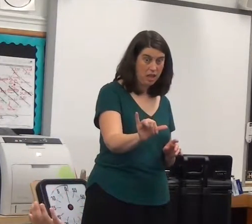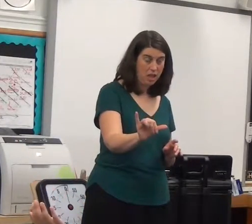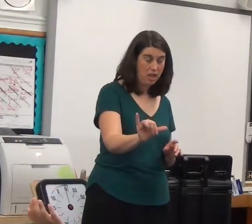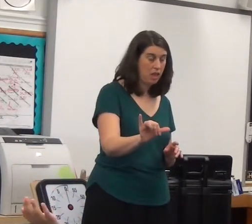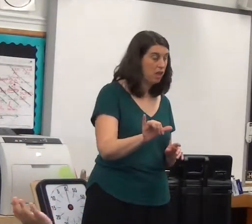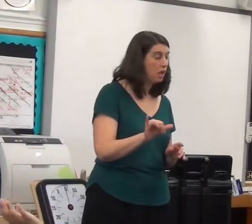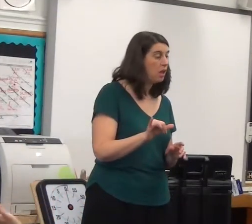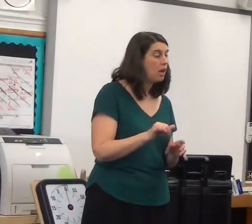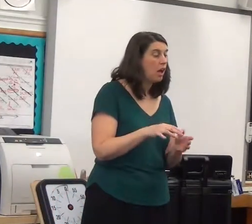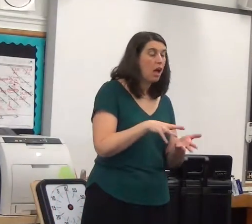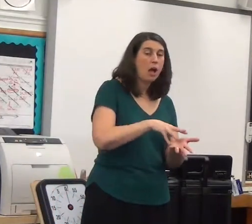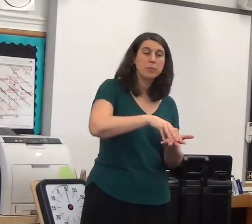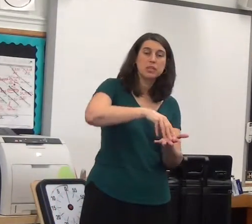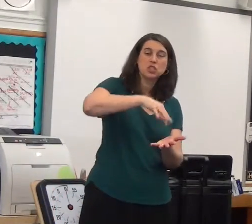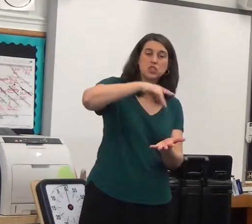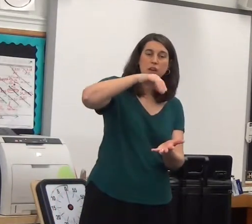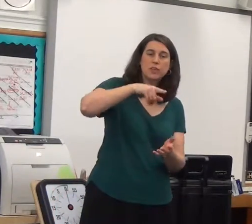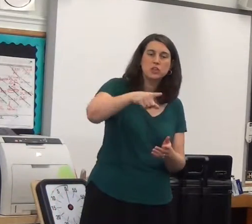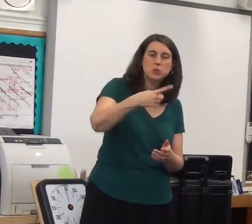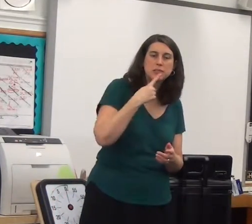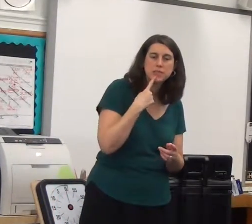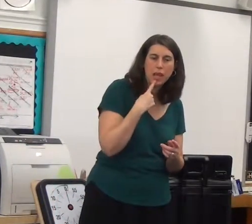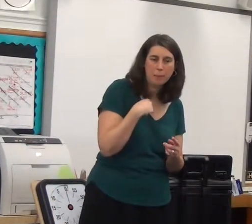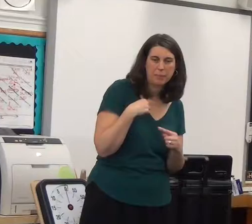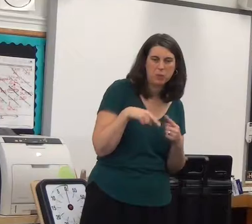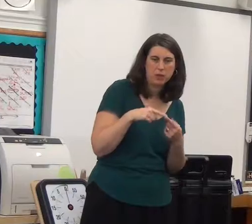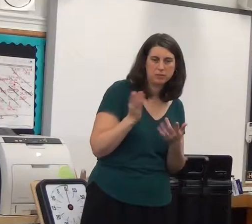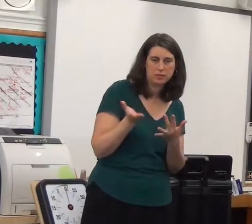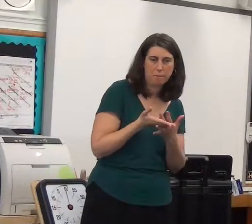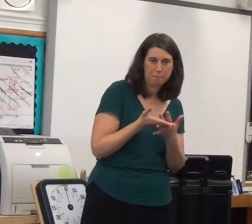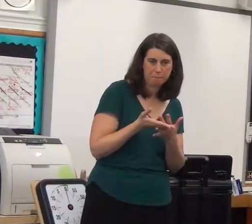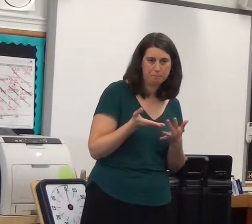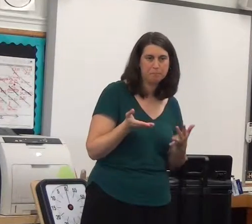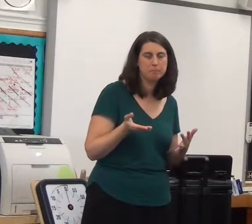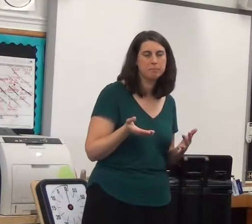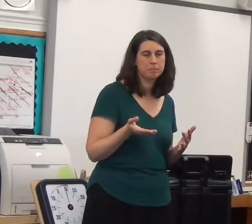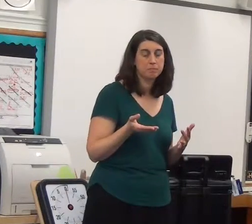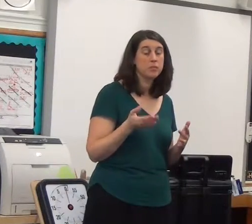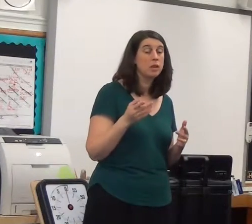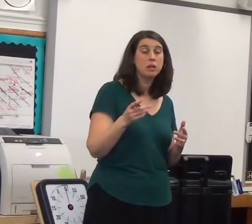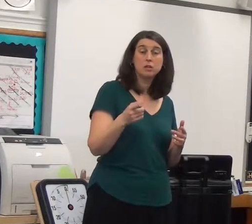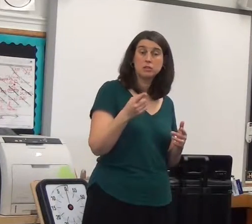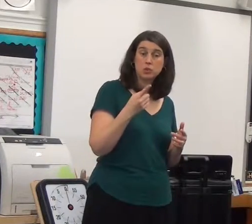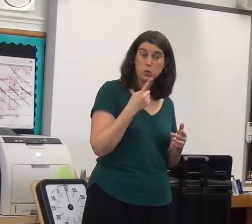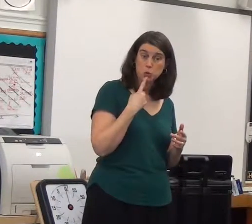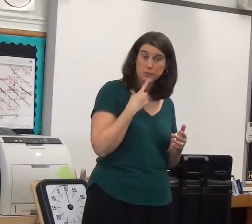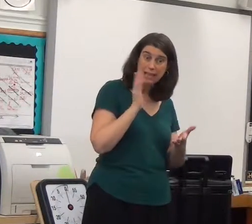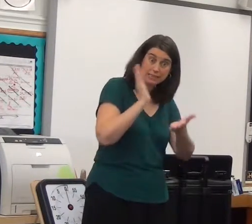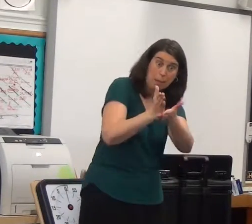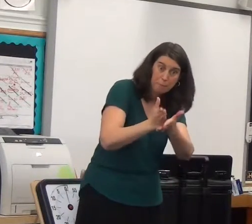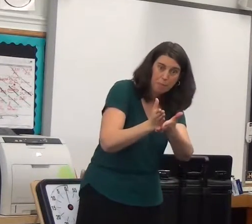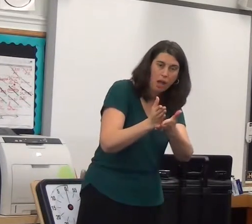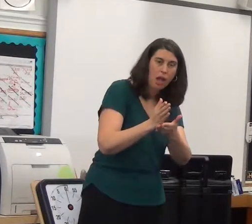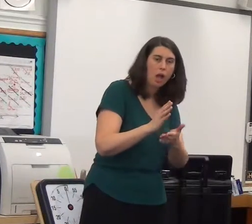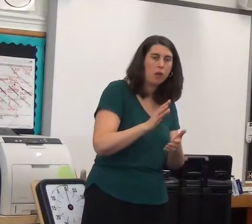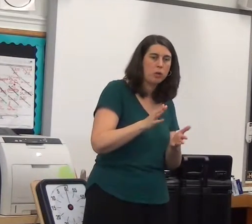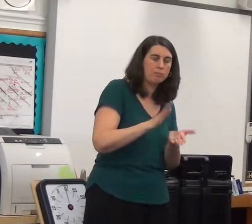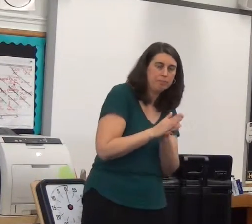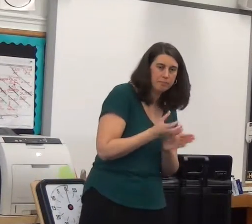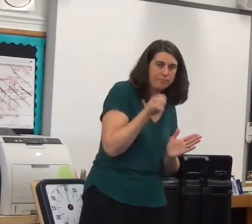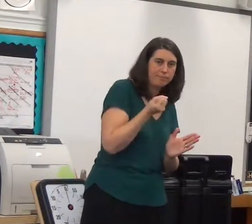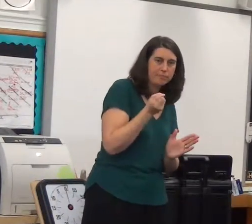But I'm going to shuffle the cards. I'm going to shuffle. Wherever you say stop, that'll become your